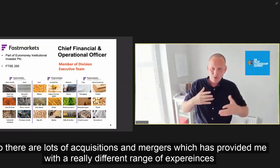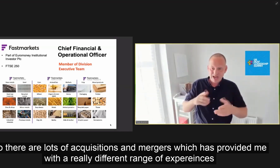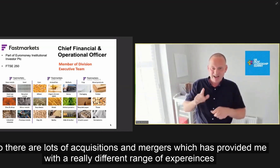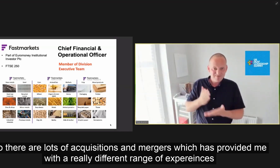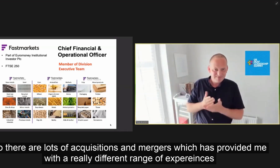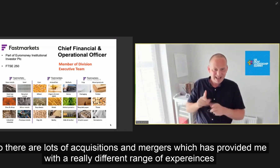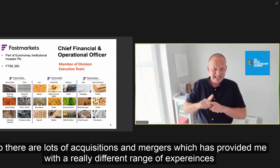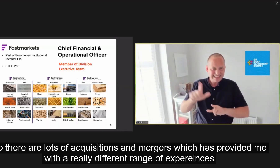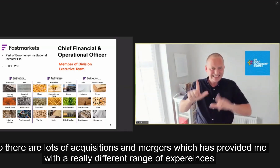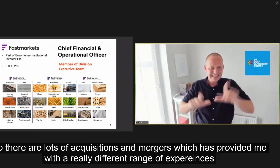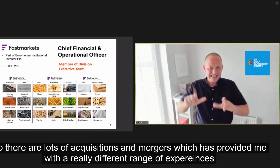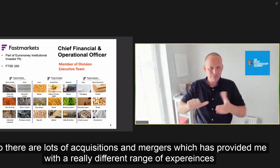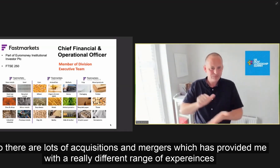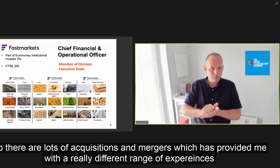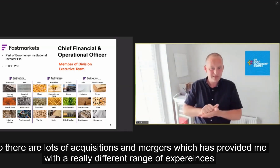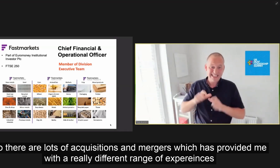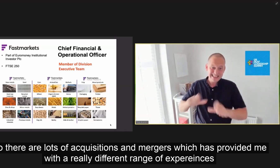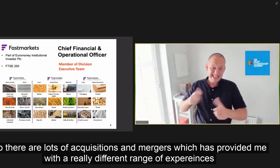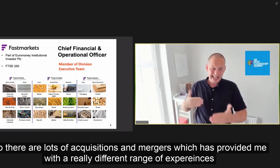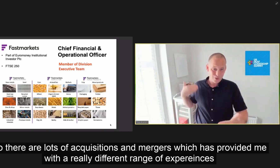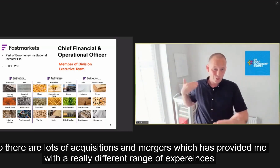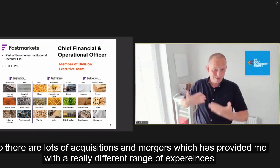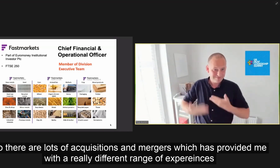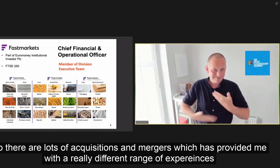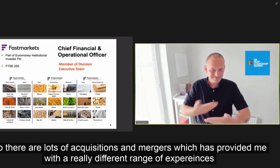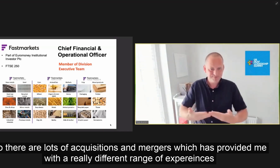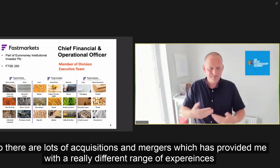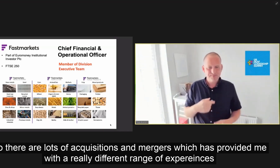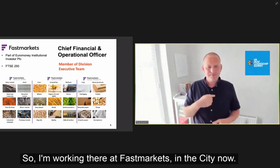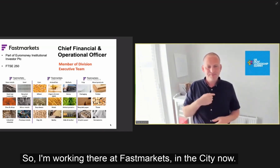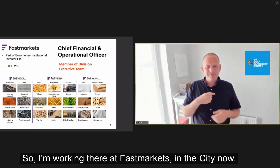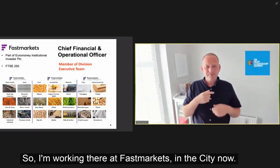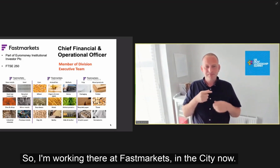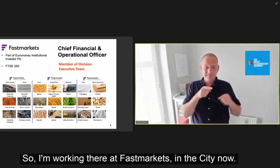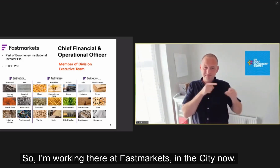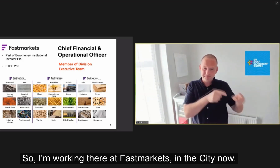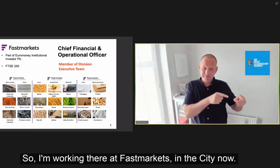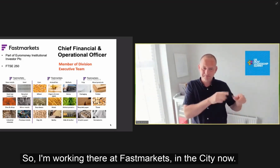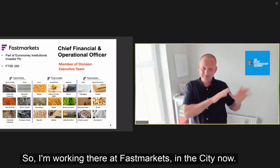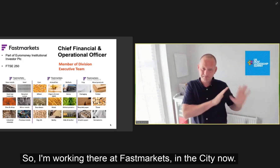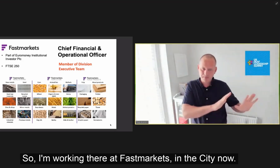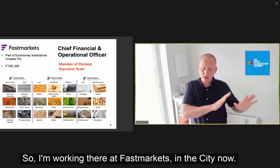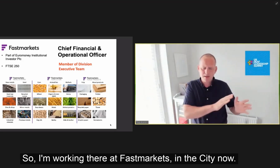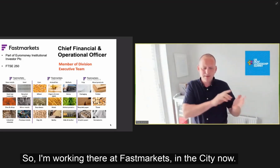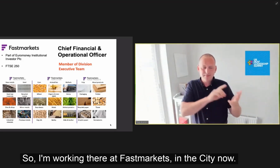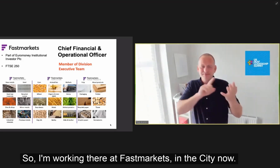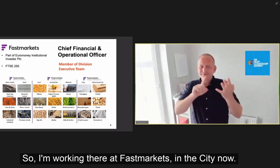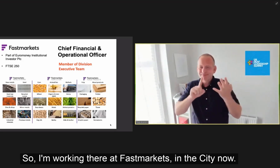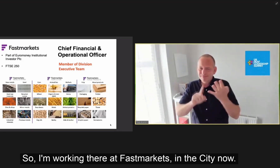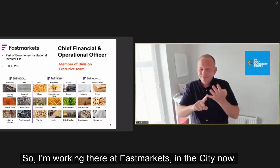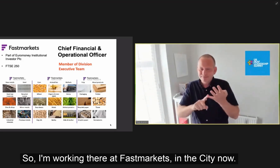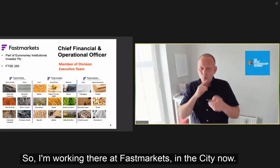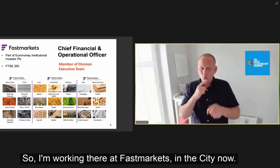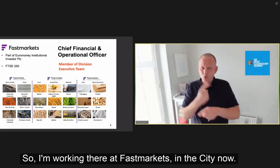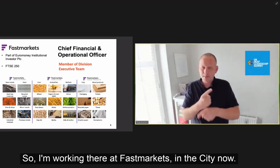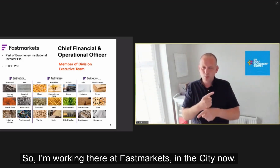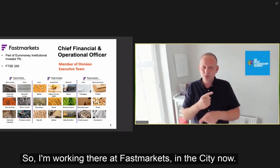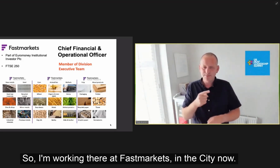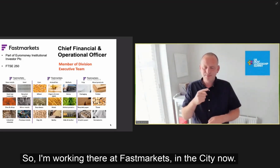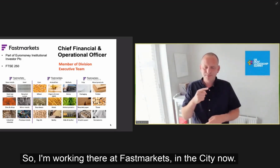which have provided me with a really different range of experience. I'm still working there for Fastmarkets in the city now.